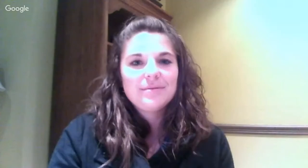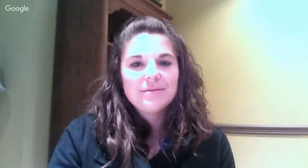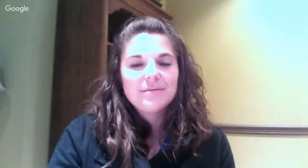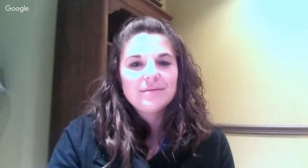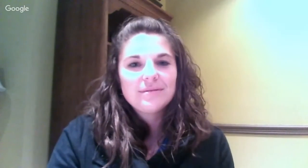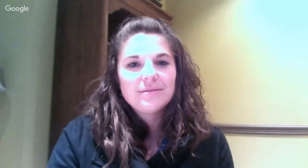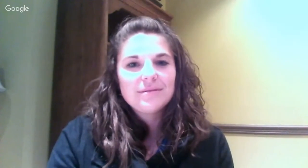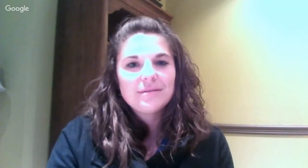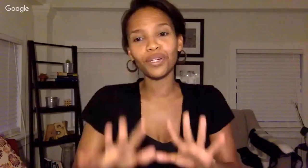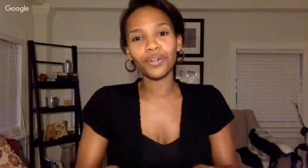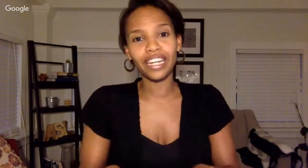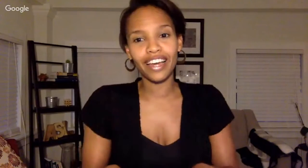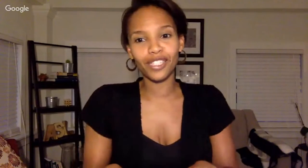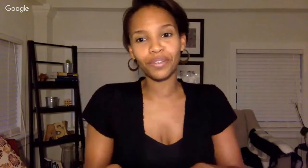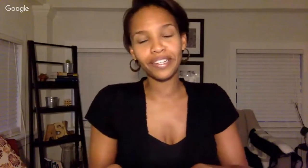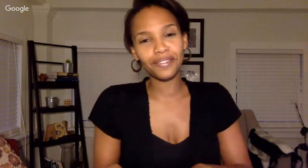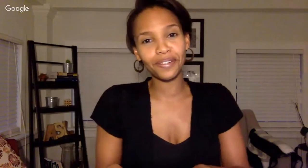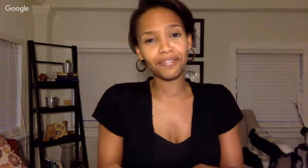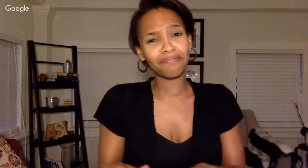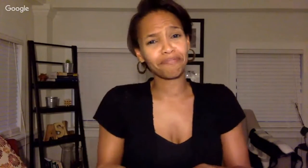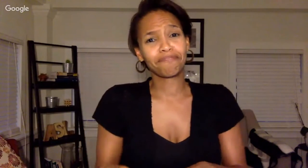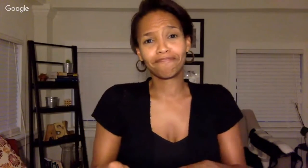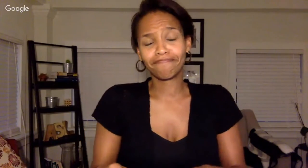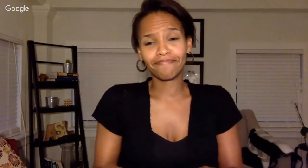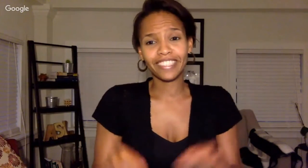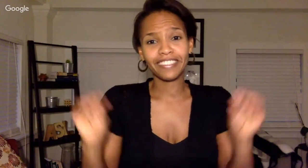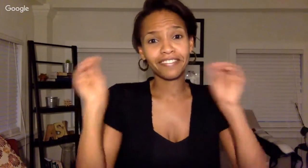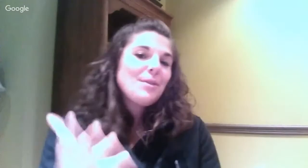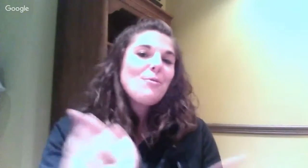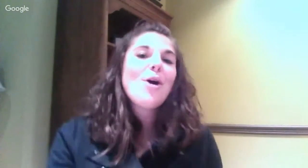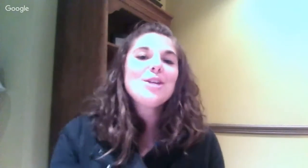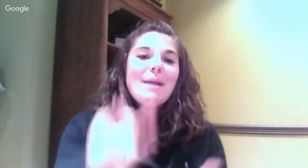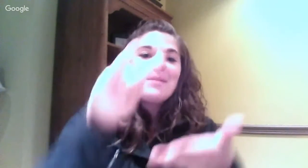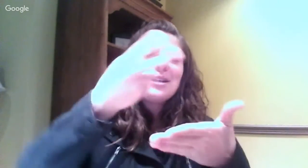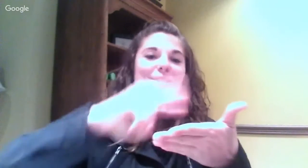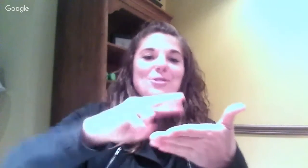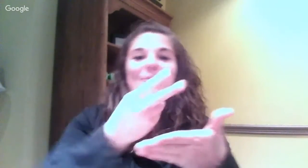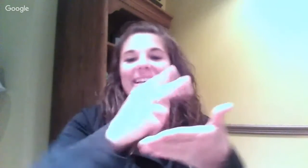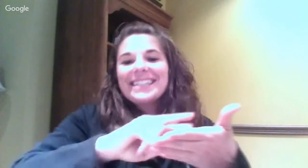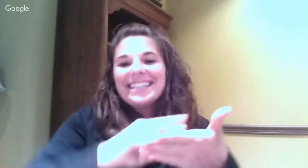going to do a different recording next week, so. Oh, okay. Well, and maybe in 2 weeks.